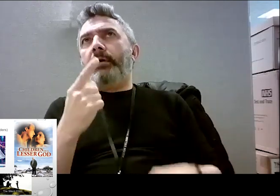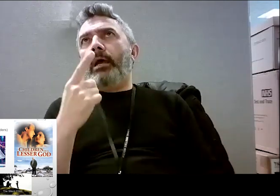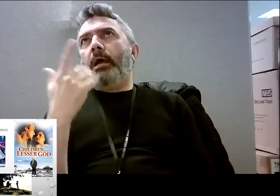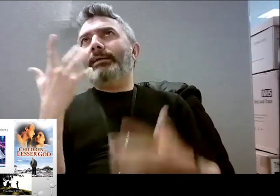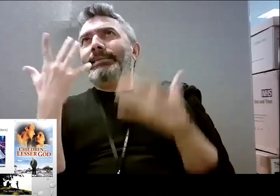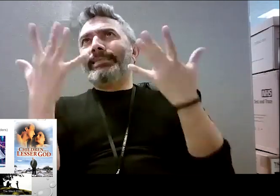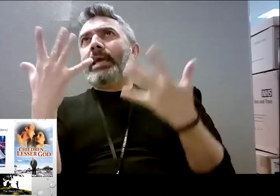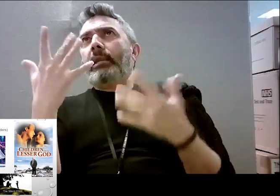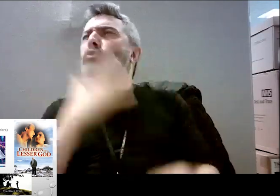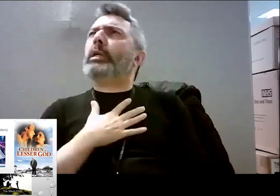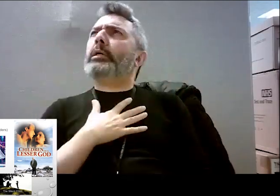sign language.